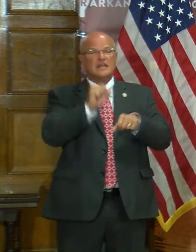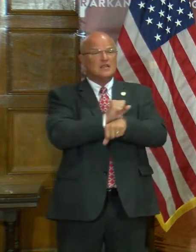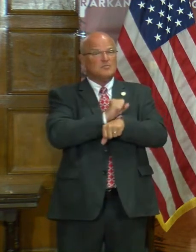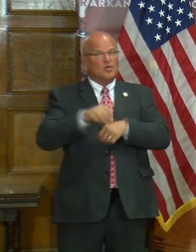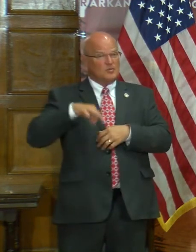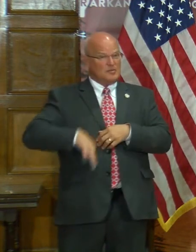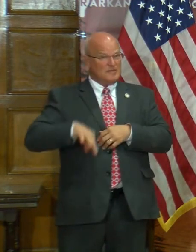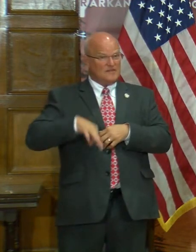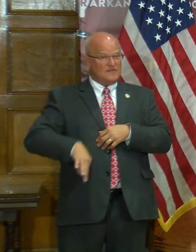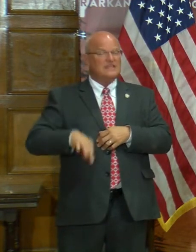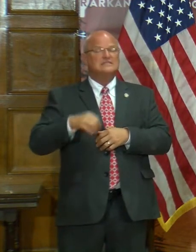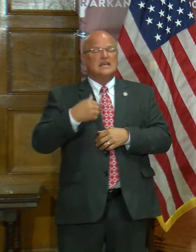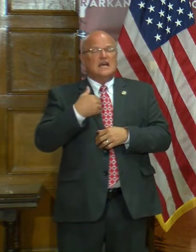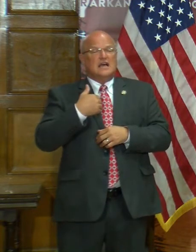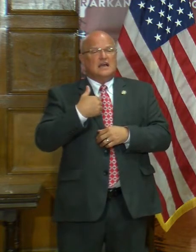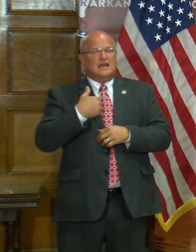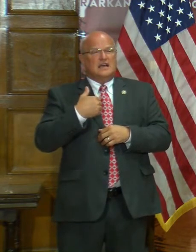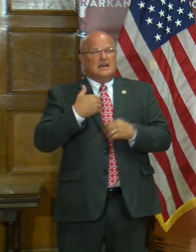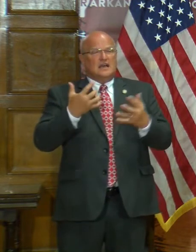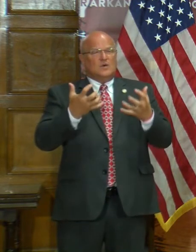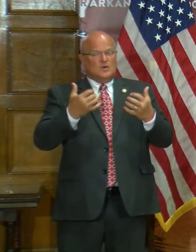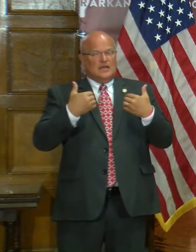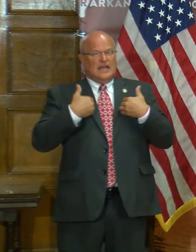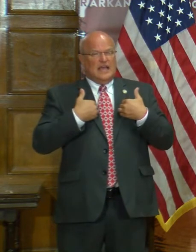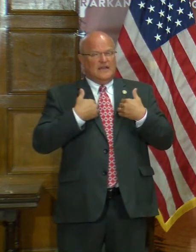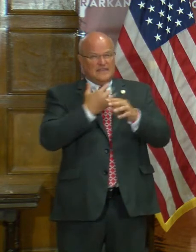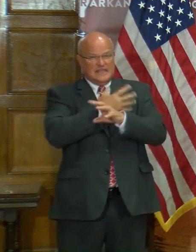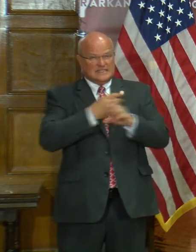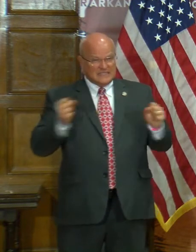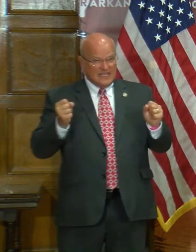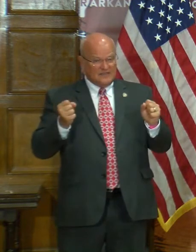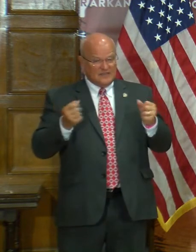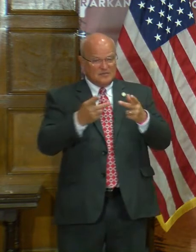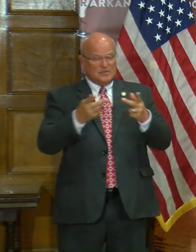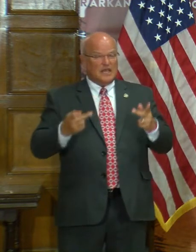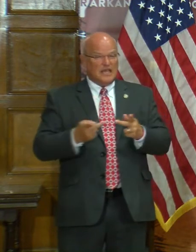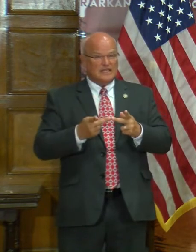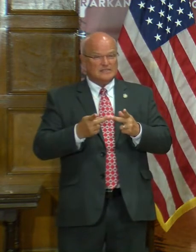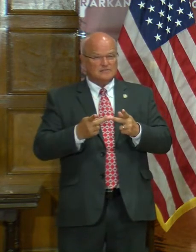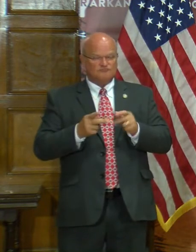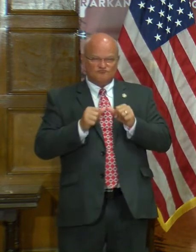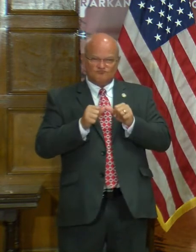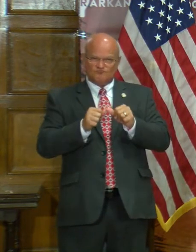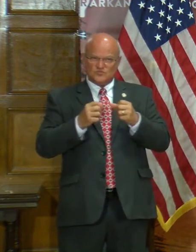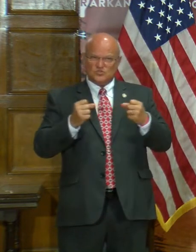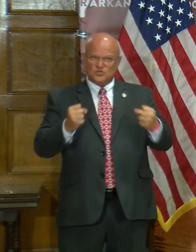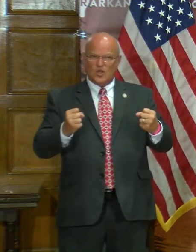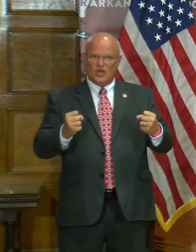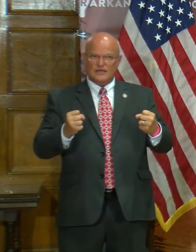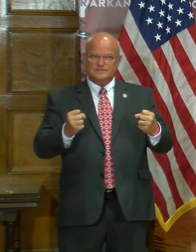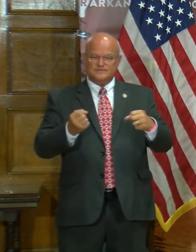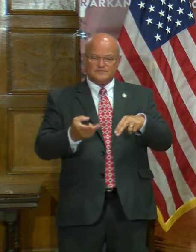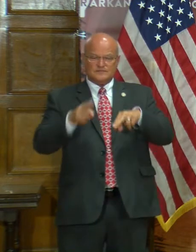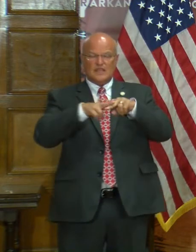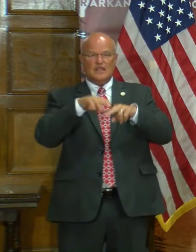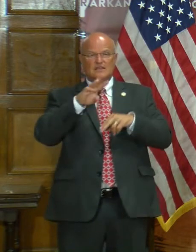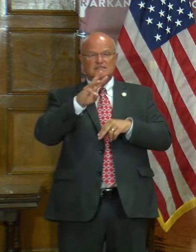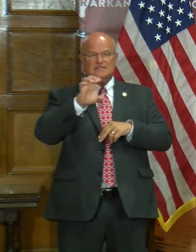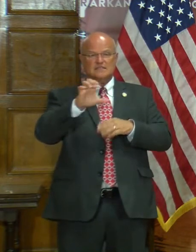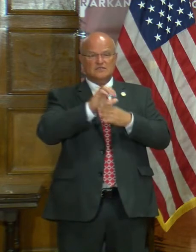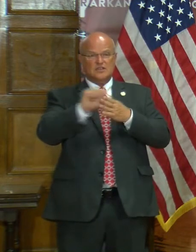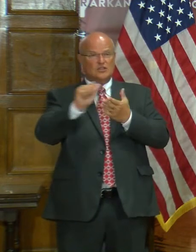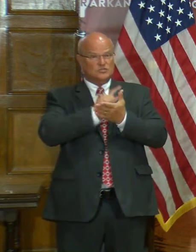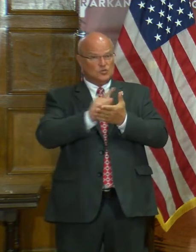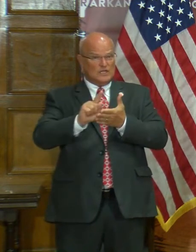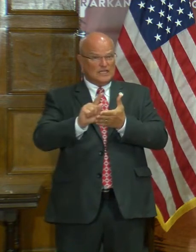unemployment benefits, we want to have that safety net there. We're going to keep that strong. In terms of the extra $600 a